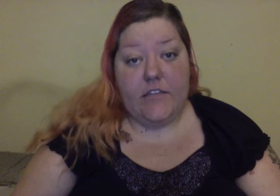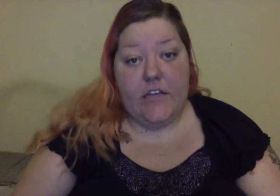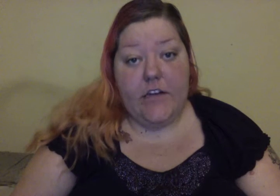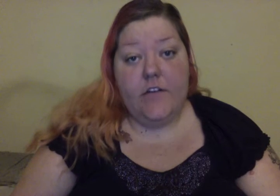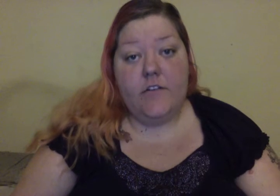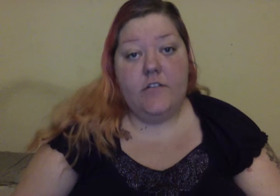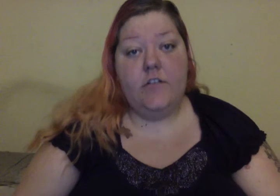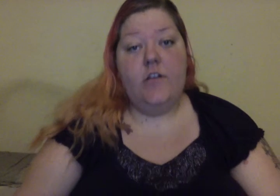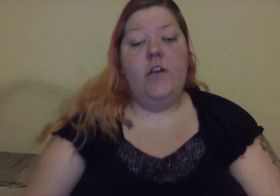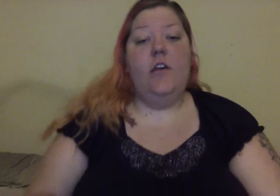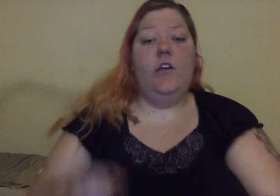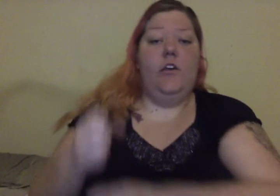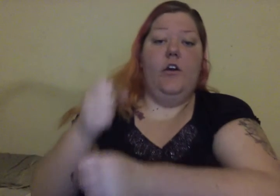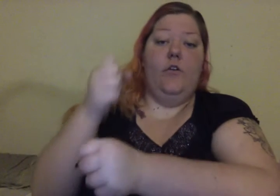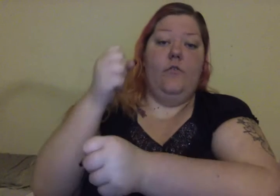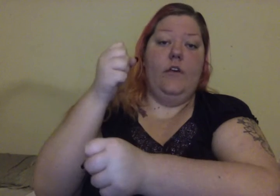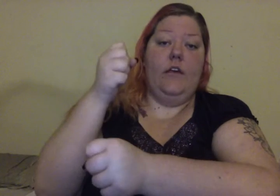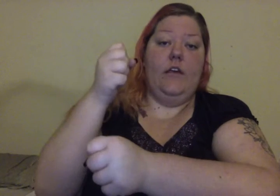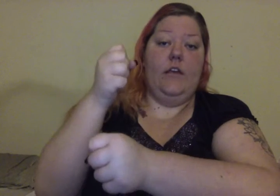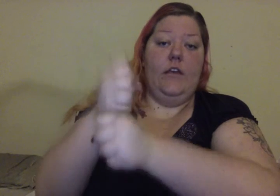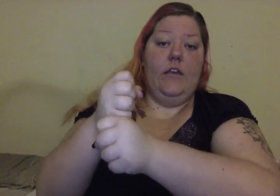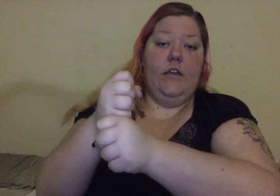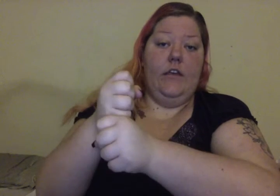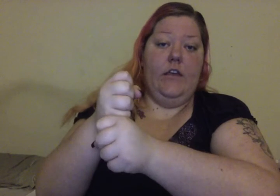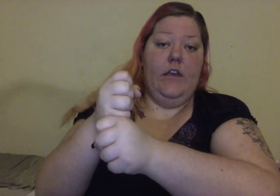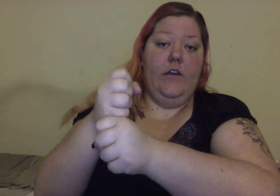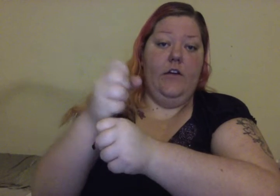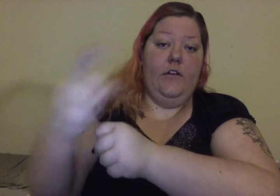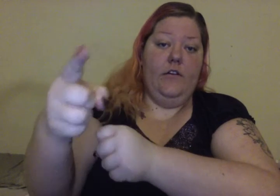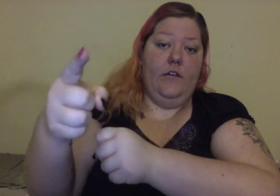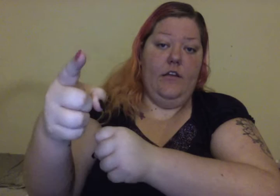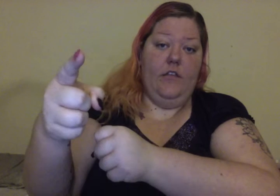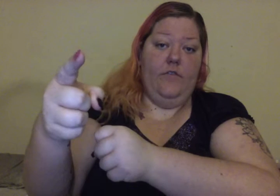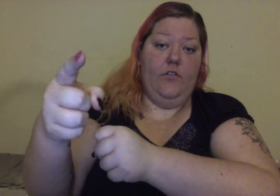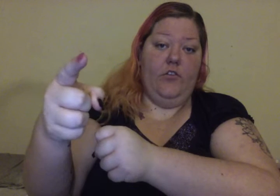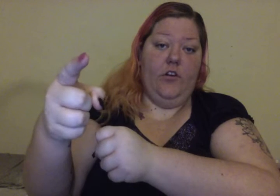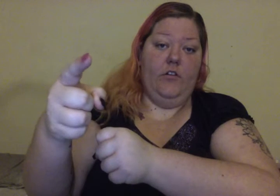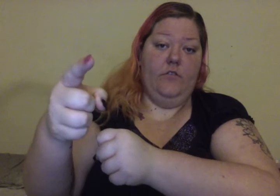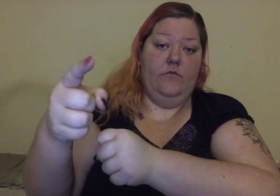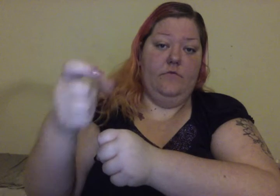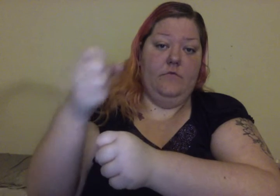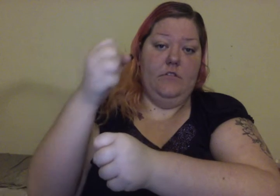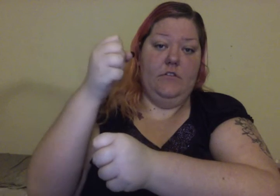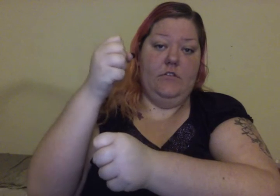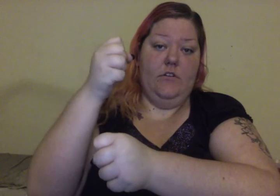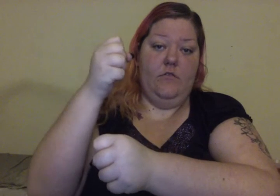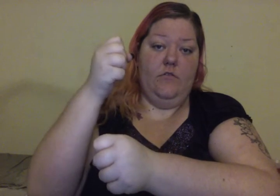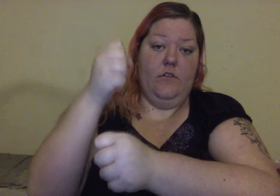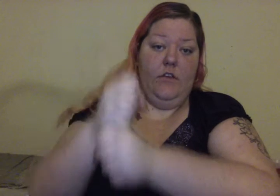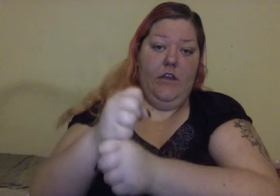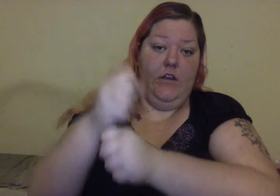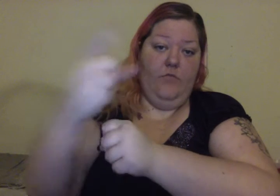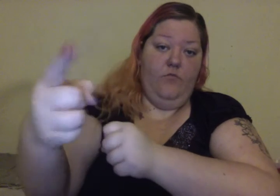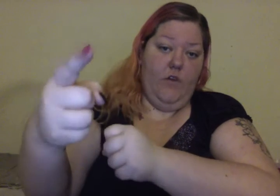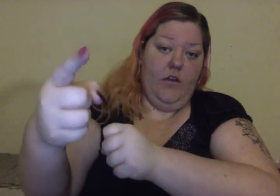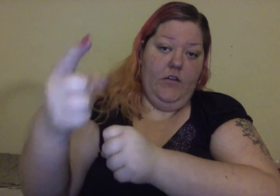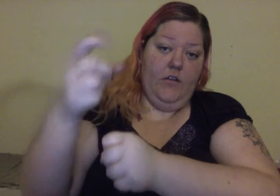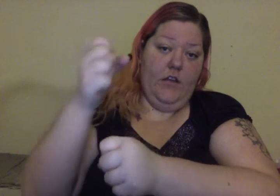year, you go year in the future. So year 1,